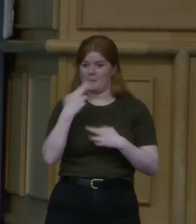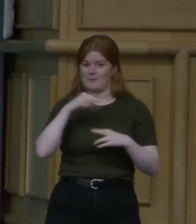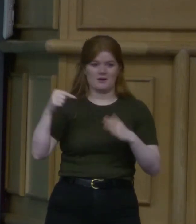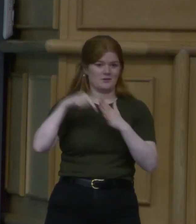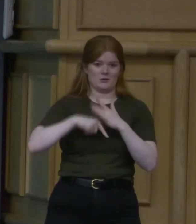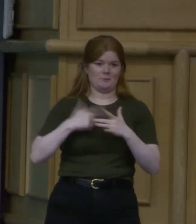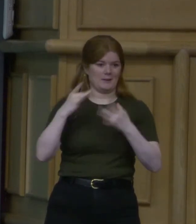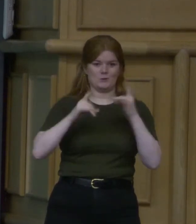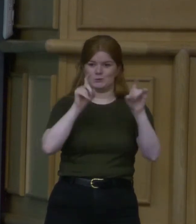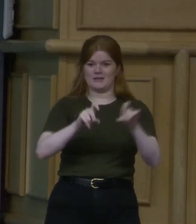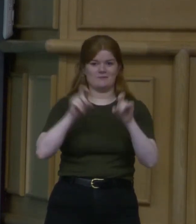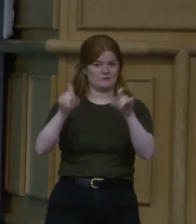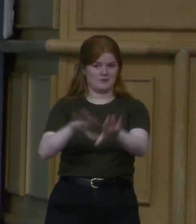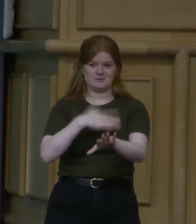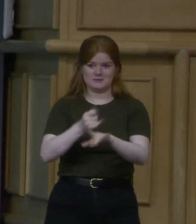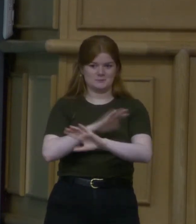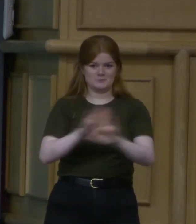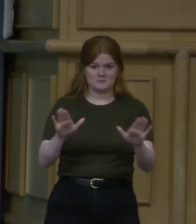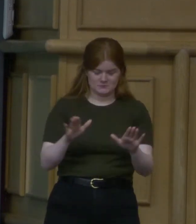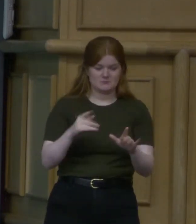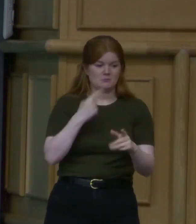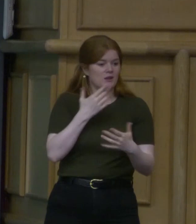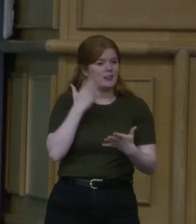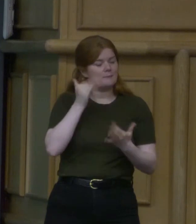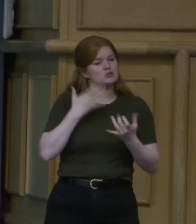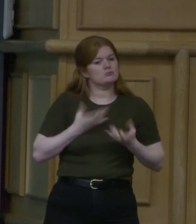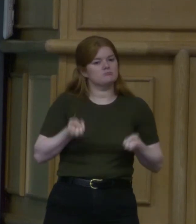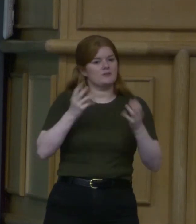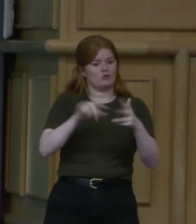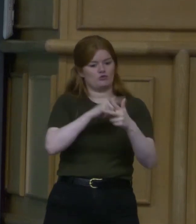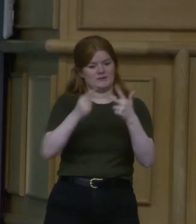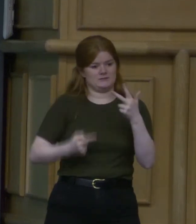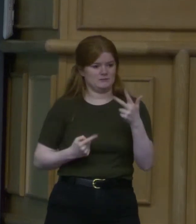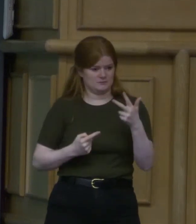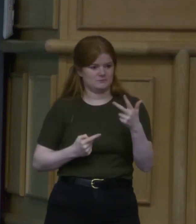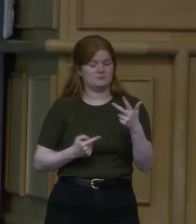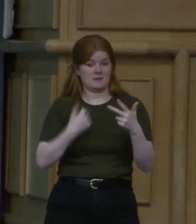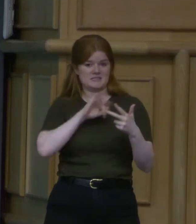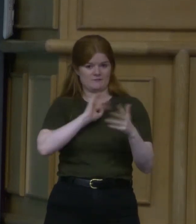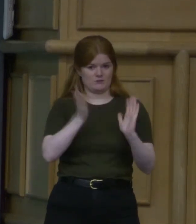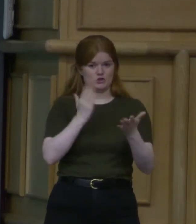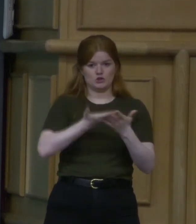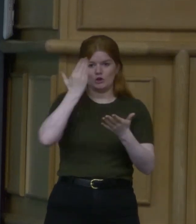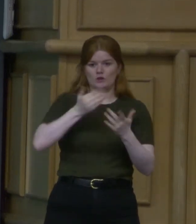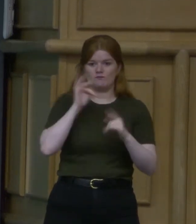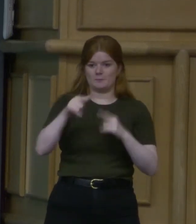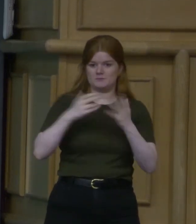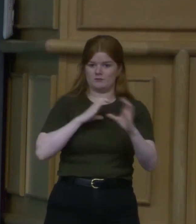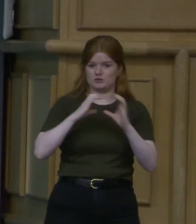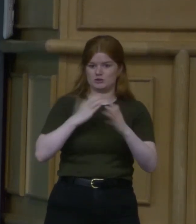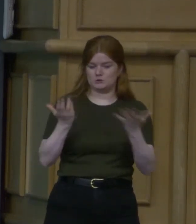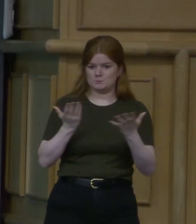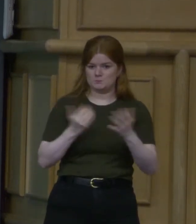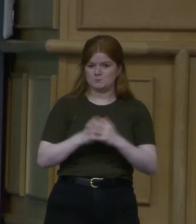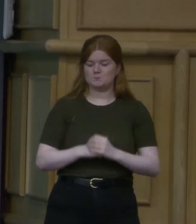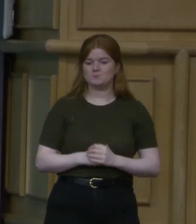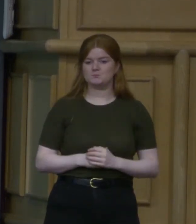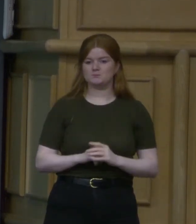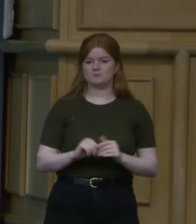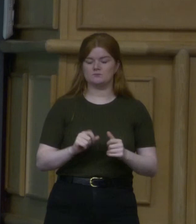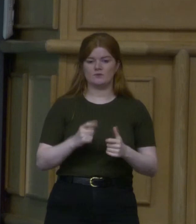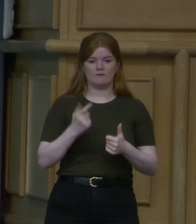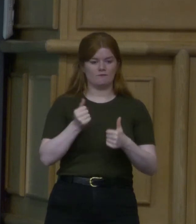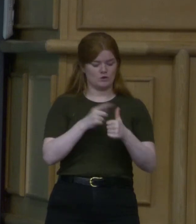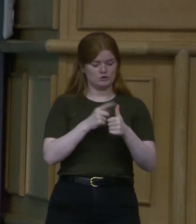going to keep you for too much longer. But let me highlight 3 things that I have learned from this conversation.